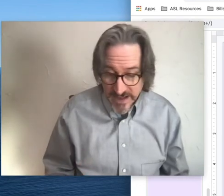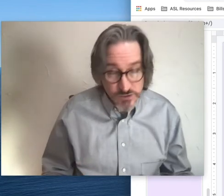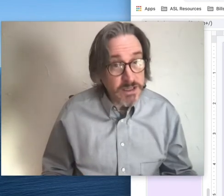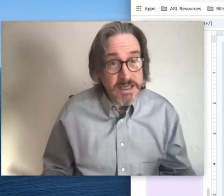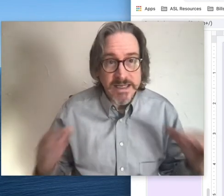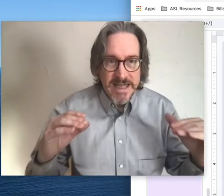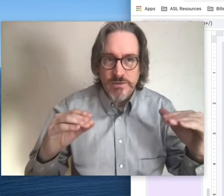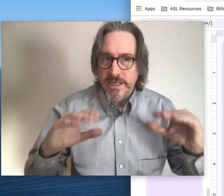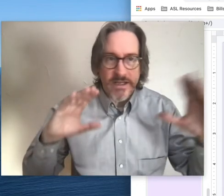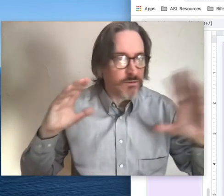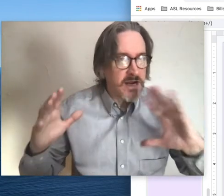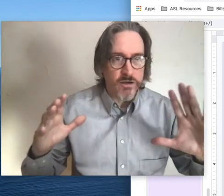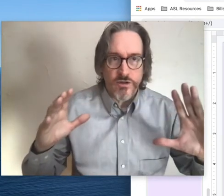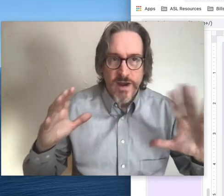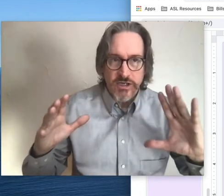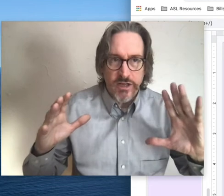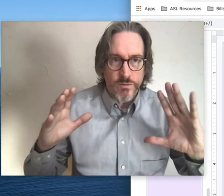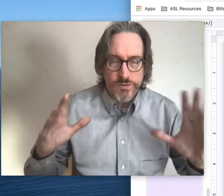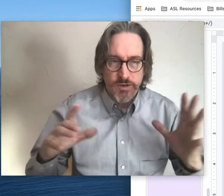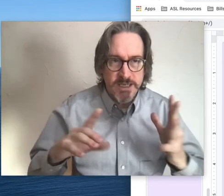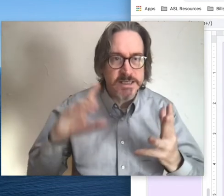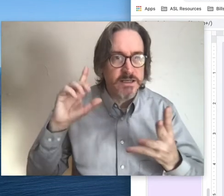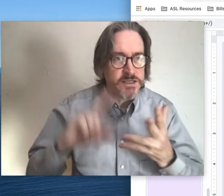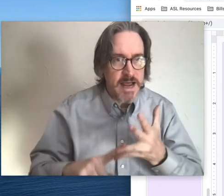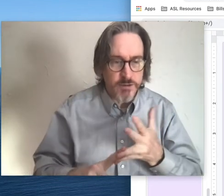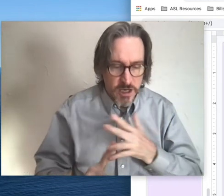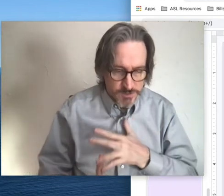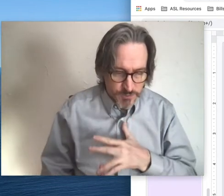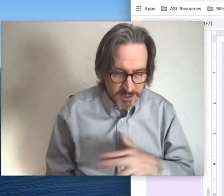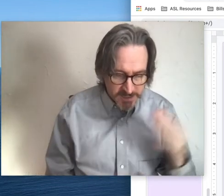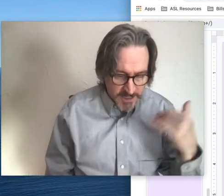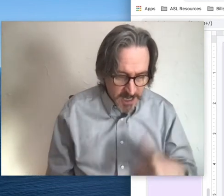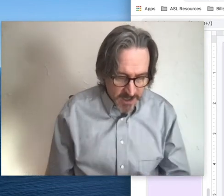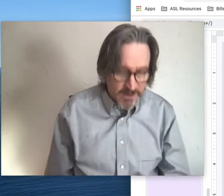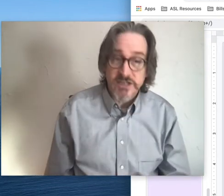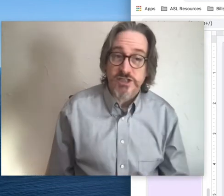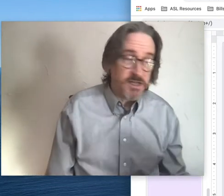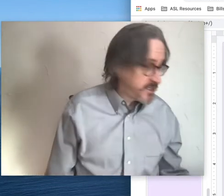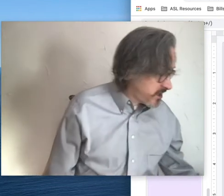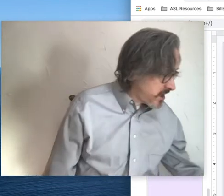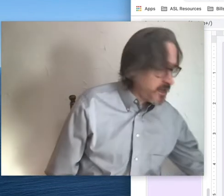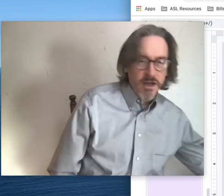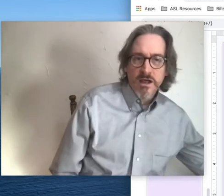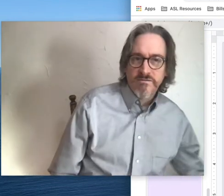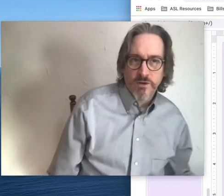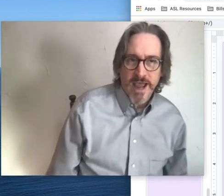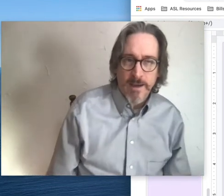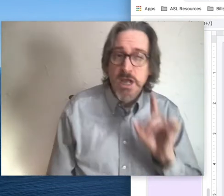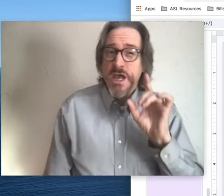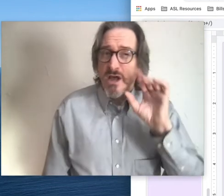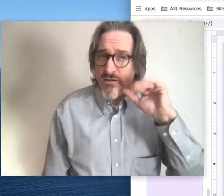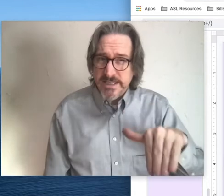And that's really it. The rationale was pretty easy. The snapshot is pretty easy. And then it's just a ton